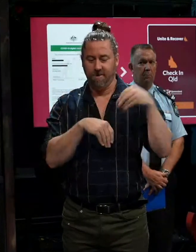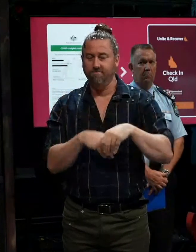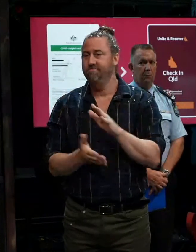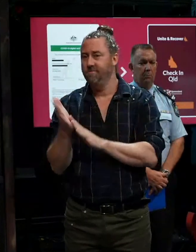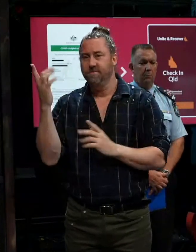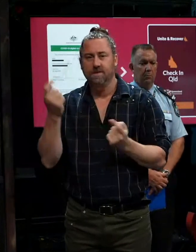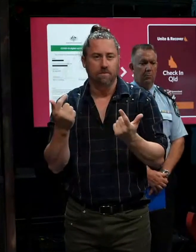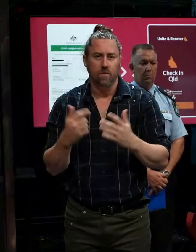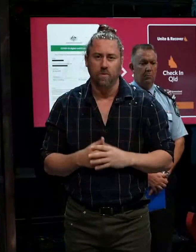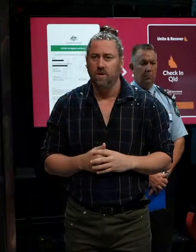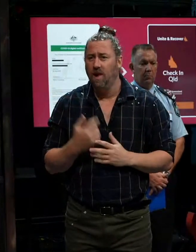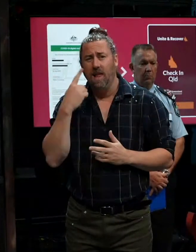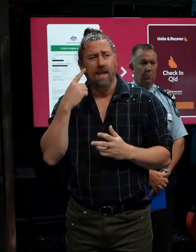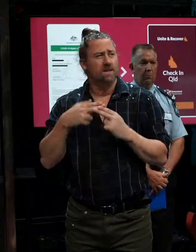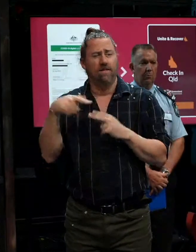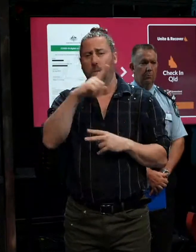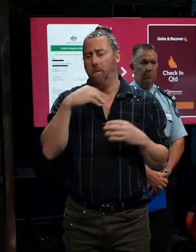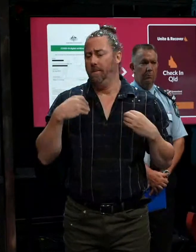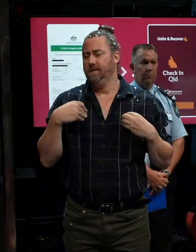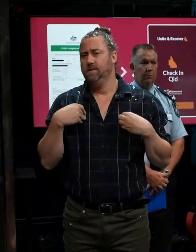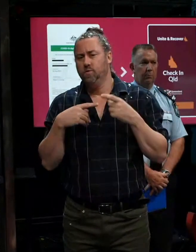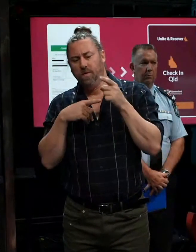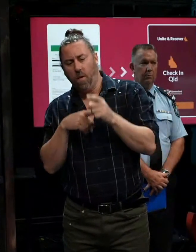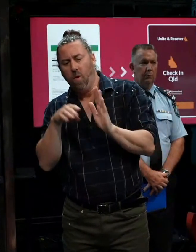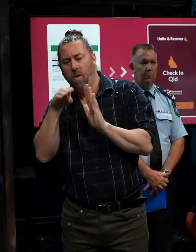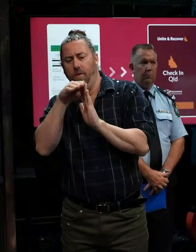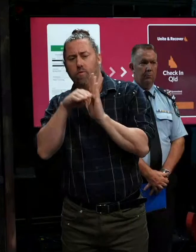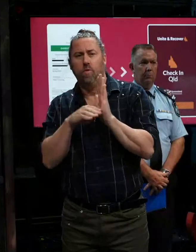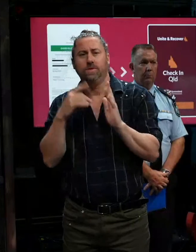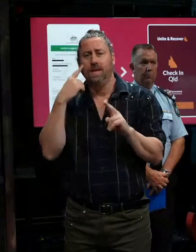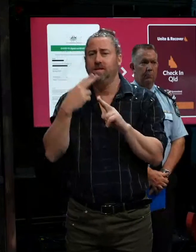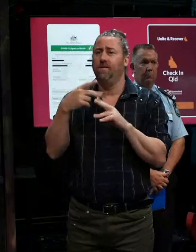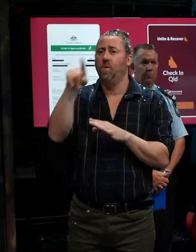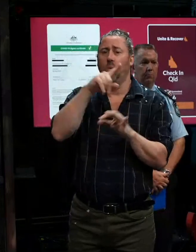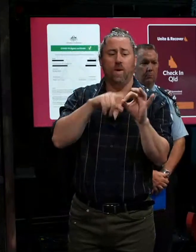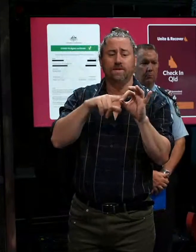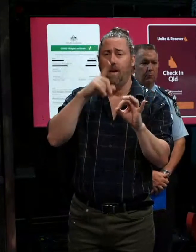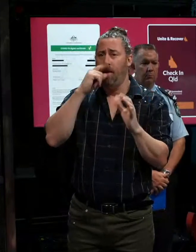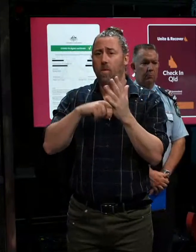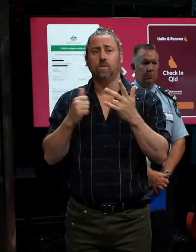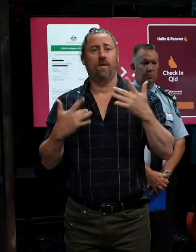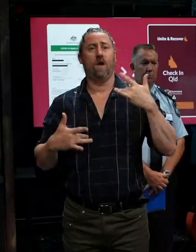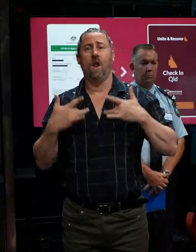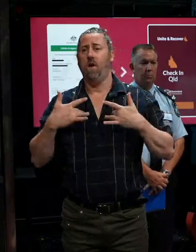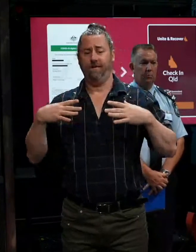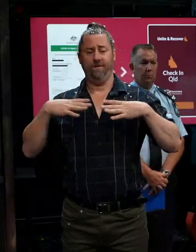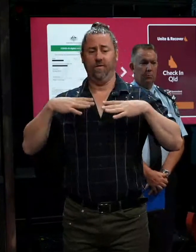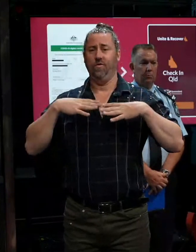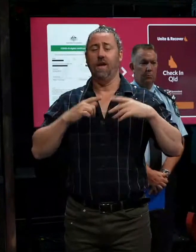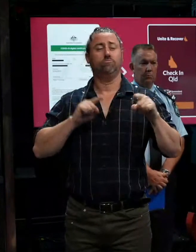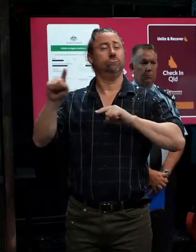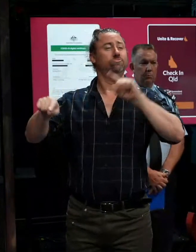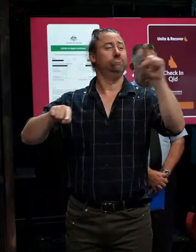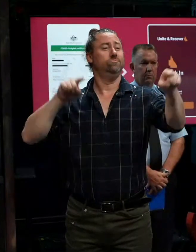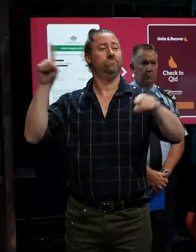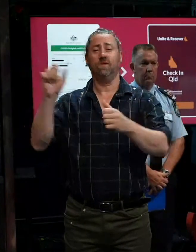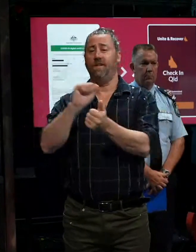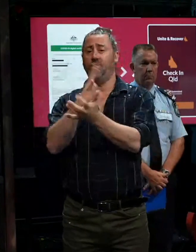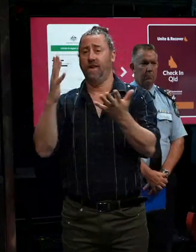to comply with the mandate, and easier, of course, for Queenslanders to move about and enjoy our freedoms. Once we're